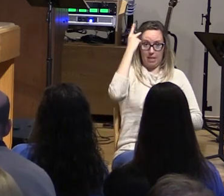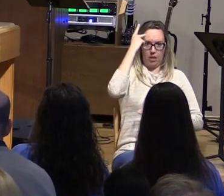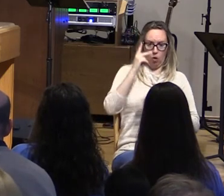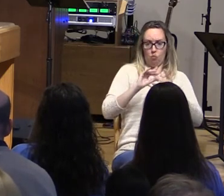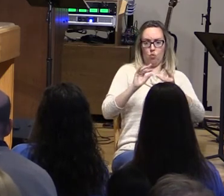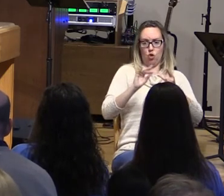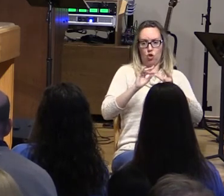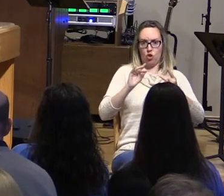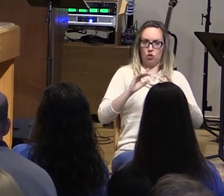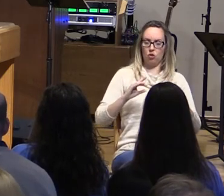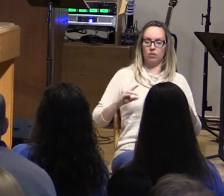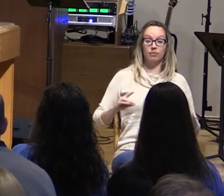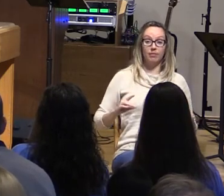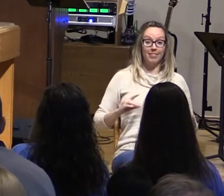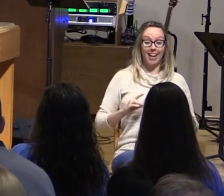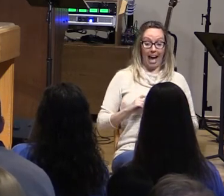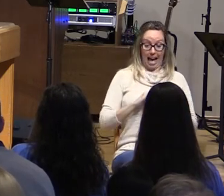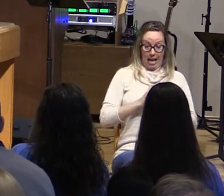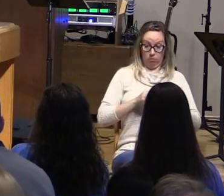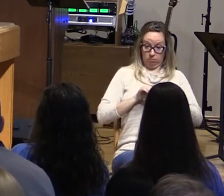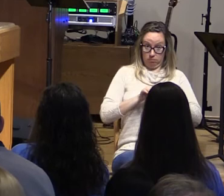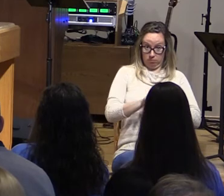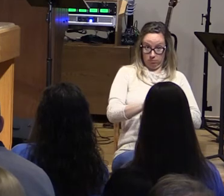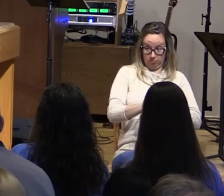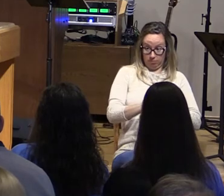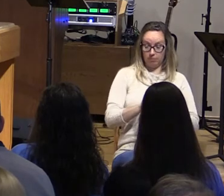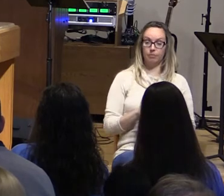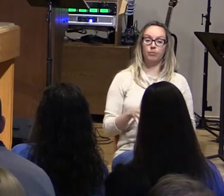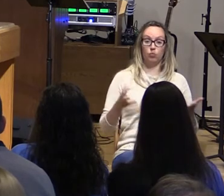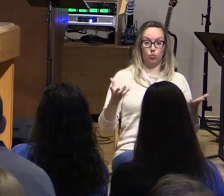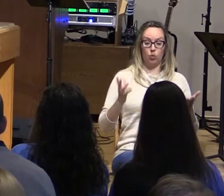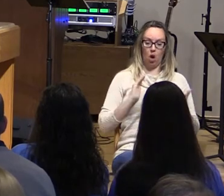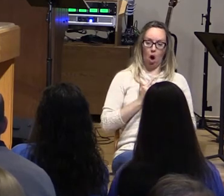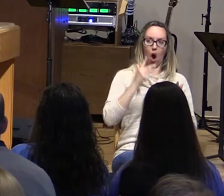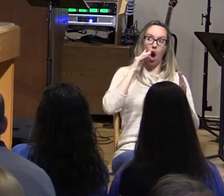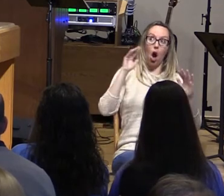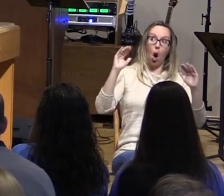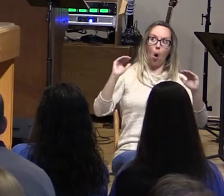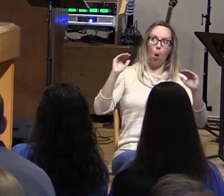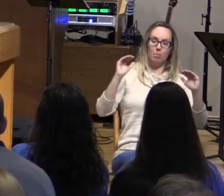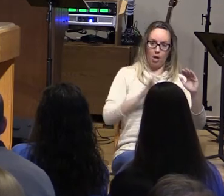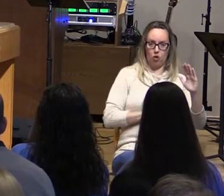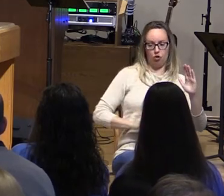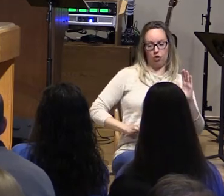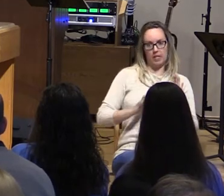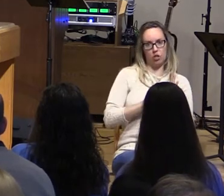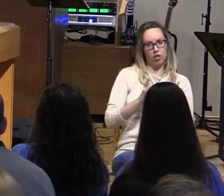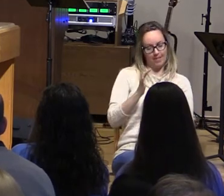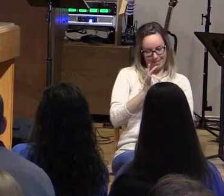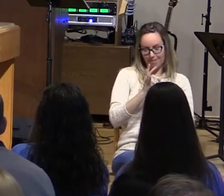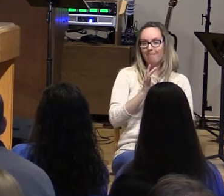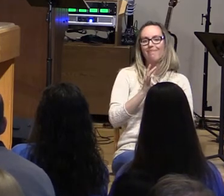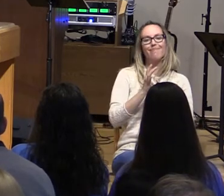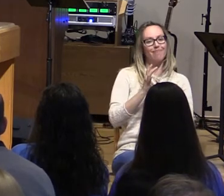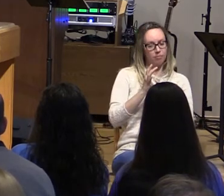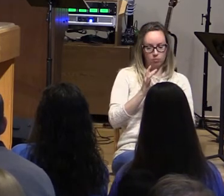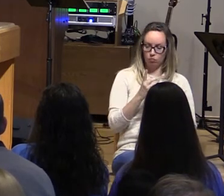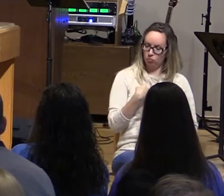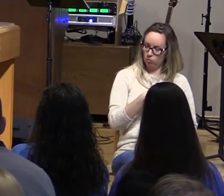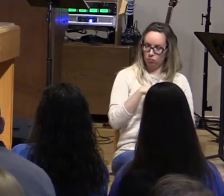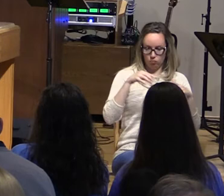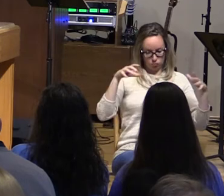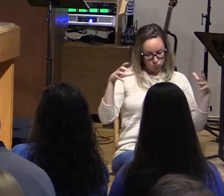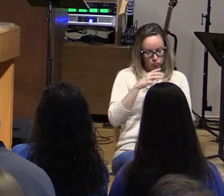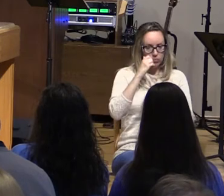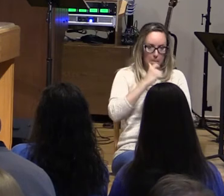think the only thing that's going to make a difference in our life is when we place our hope in Christ Jesus. That is the difference. When we come together